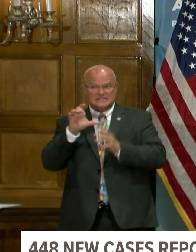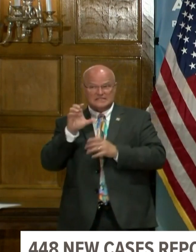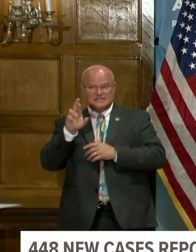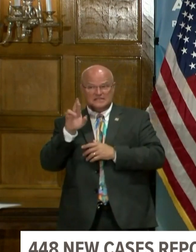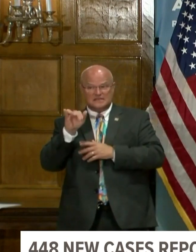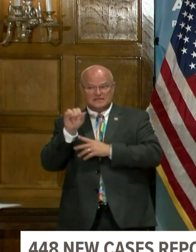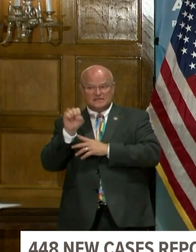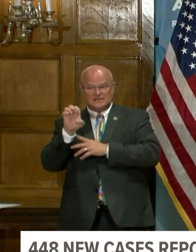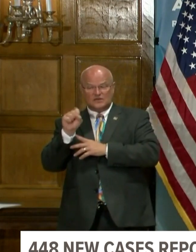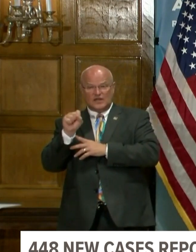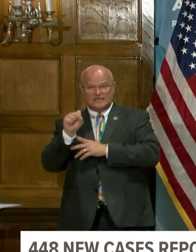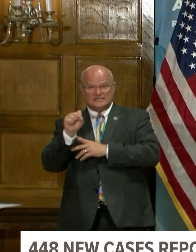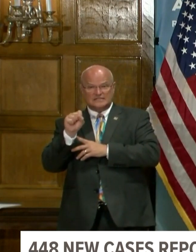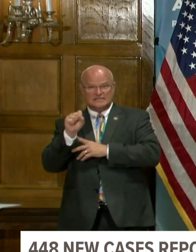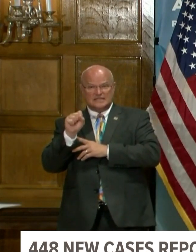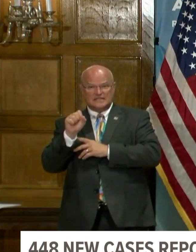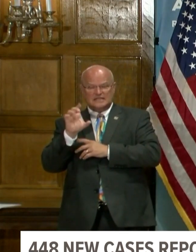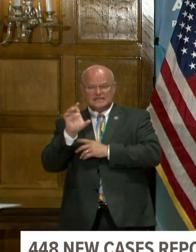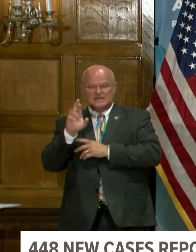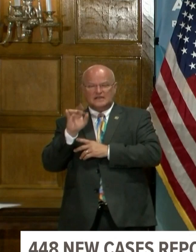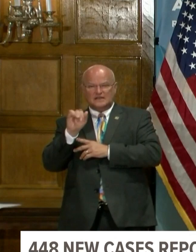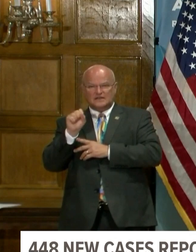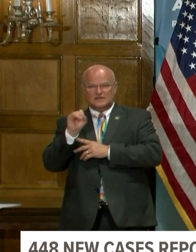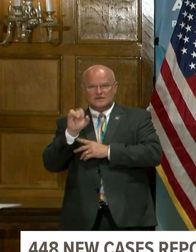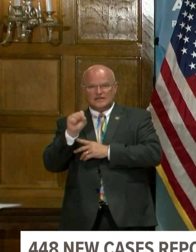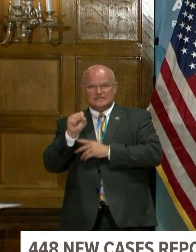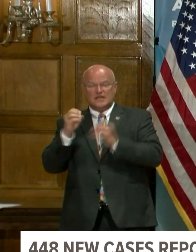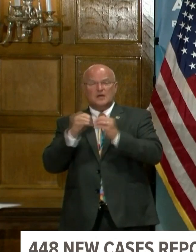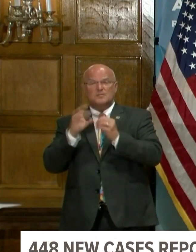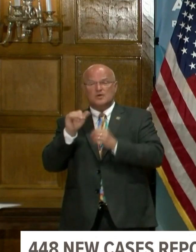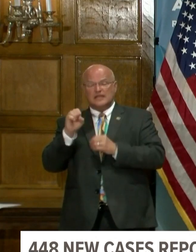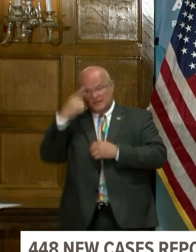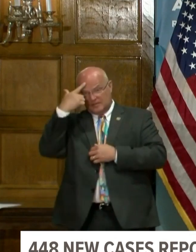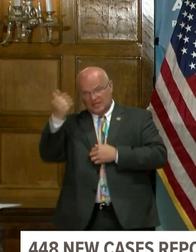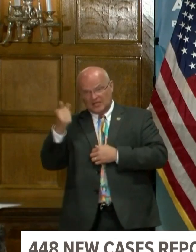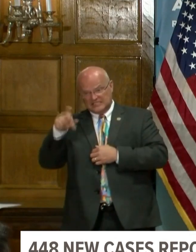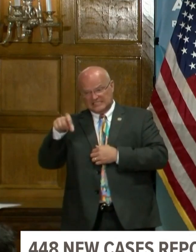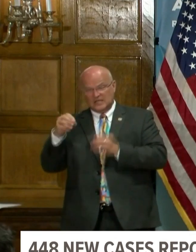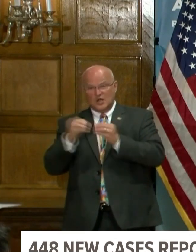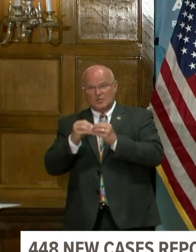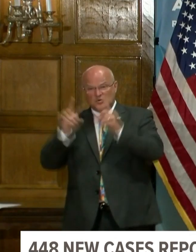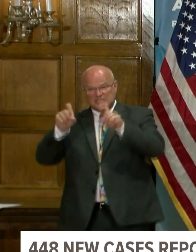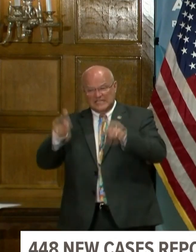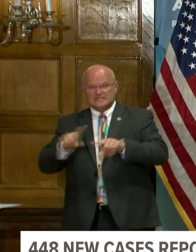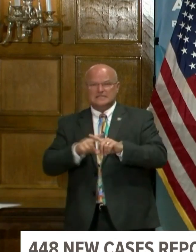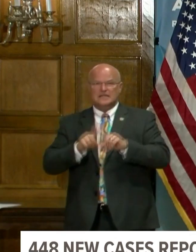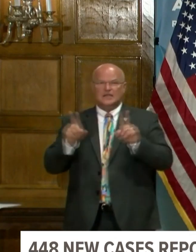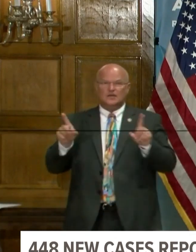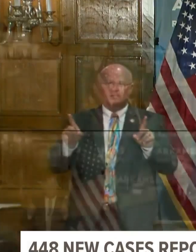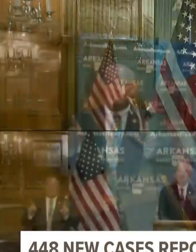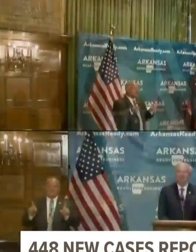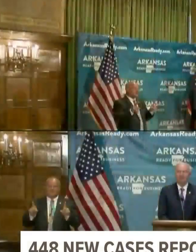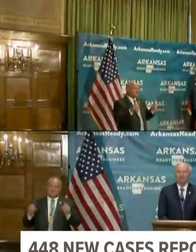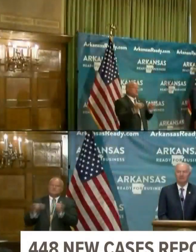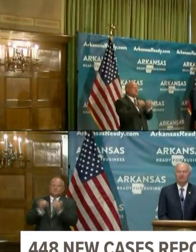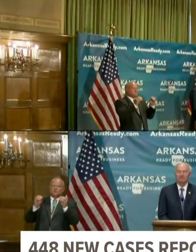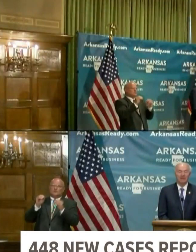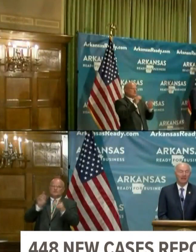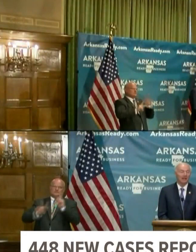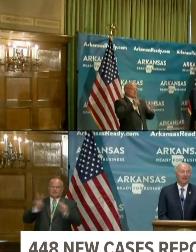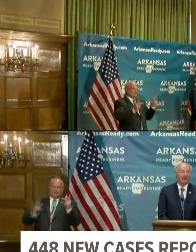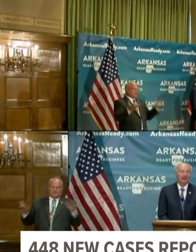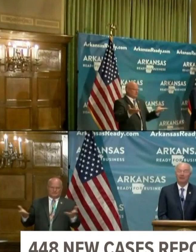crisis up there, and the fact that there's more cases, not because there's necessarily more testing, but the fact that there's just more